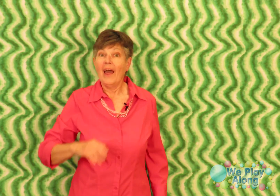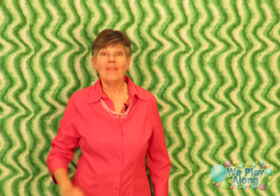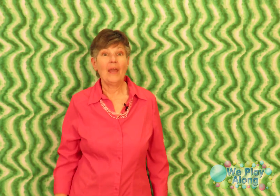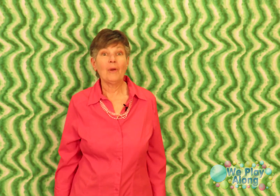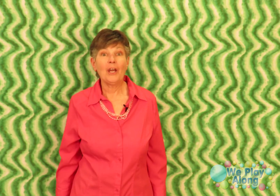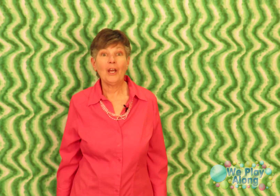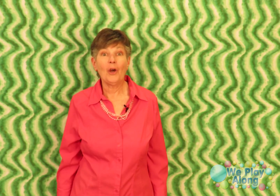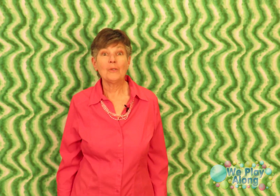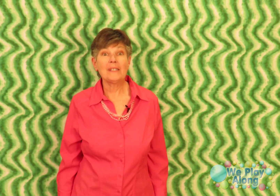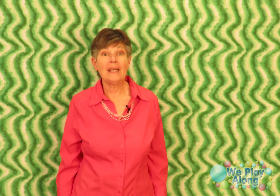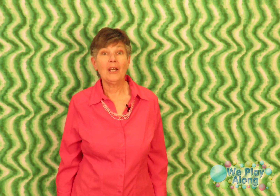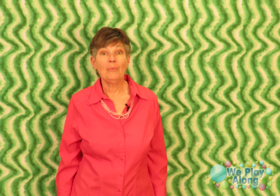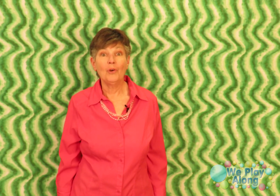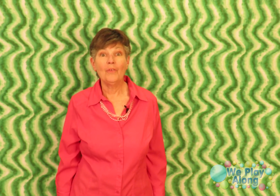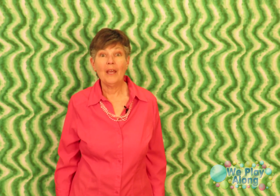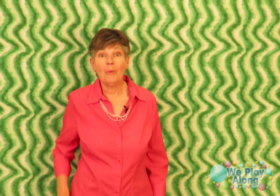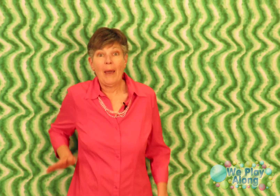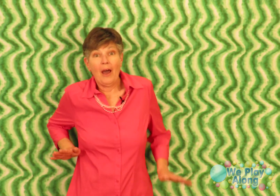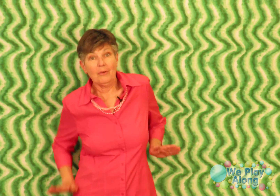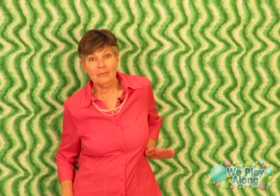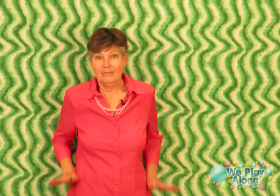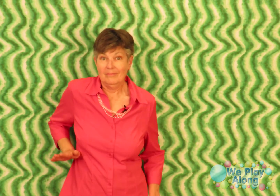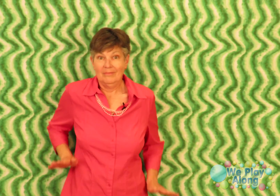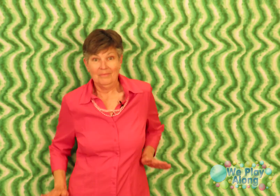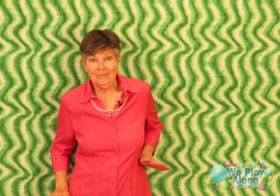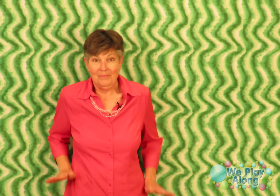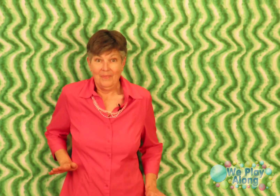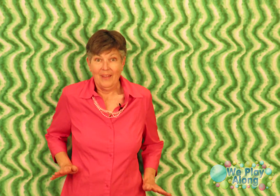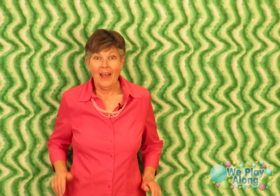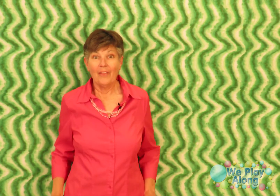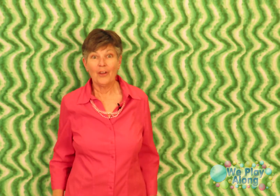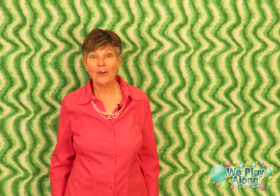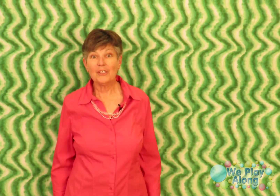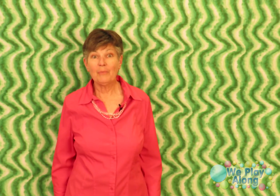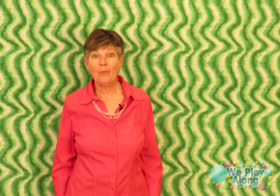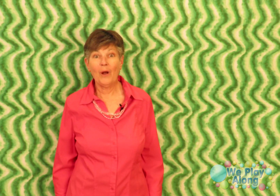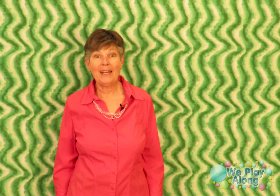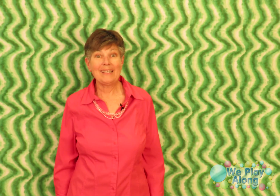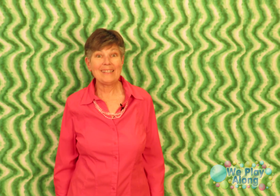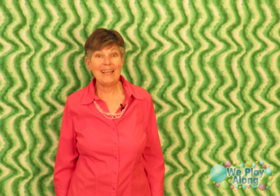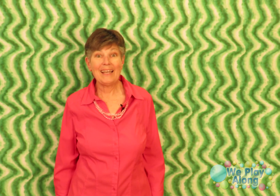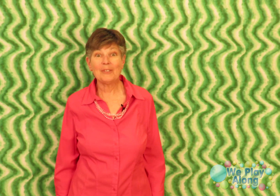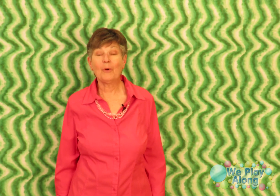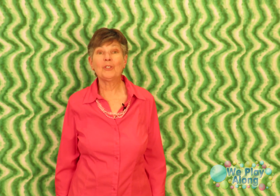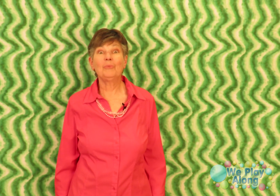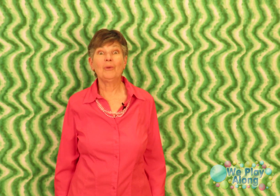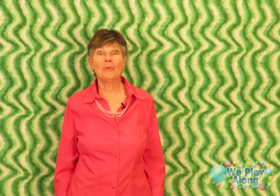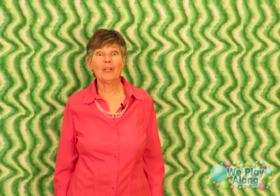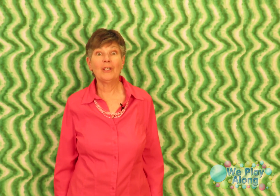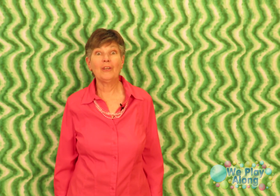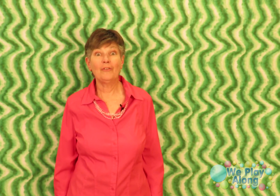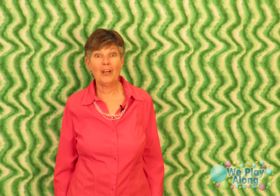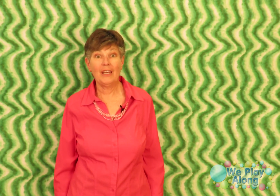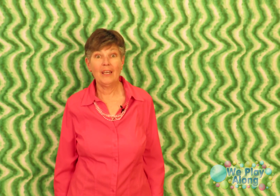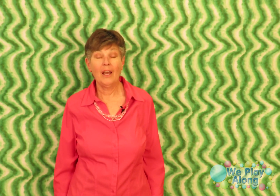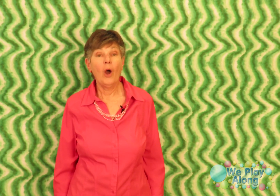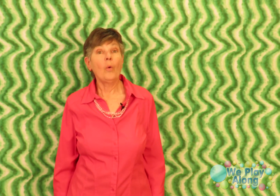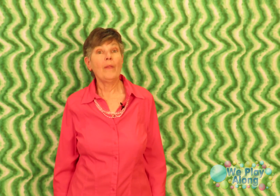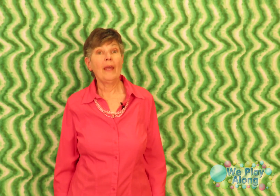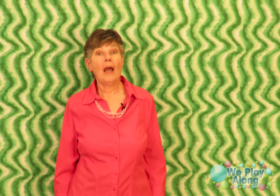they were going to go see a movie about, the girls had been wanting to see it. It's supposed to be really funny. When they got